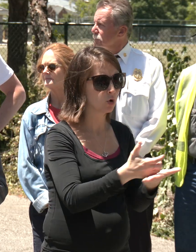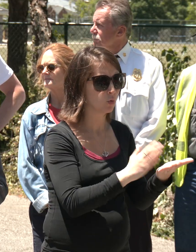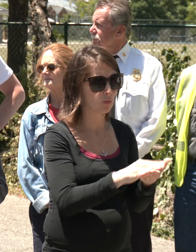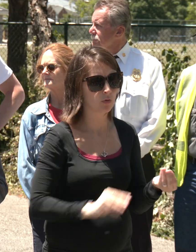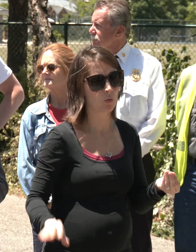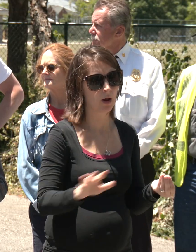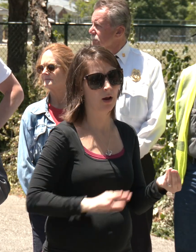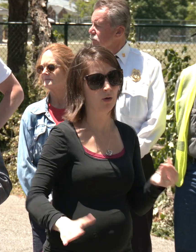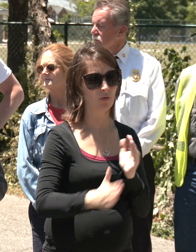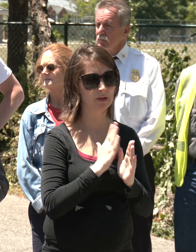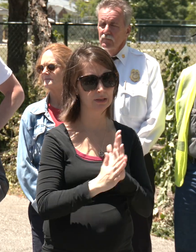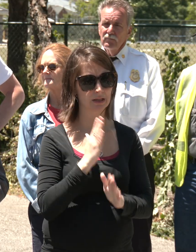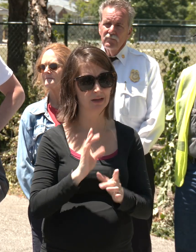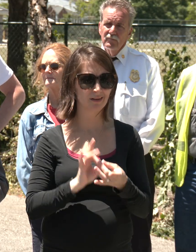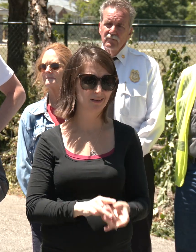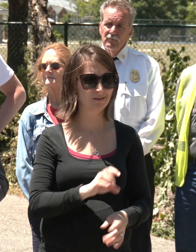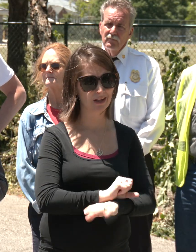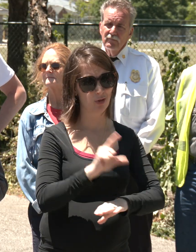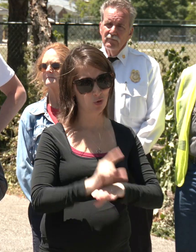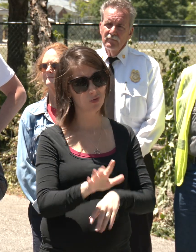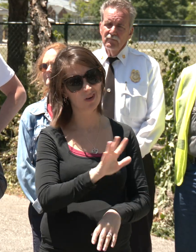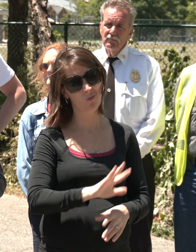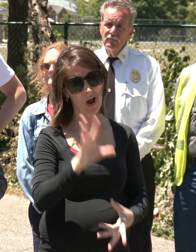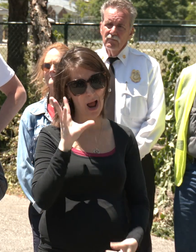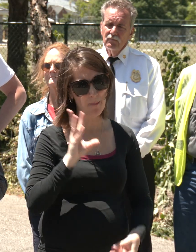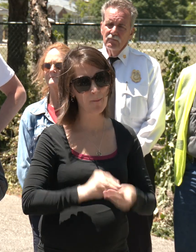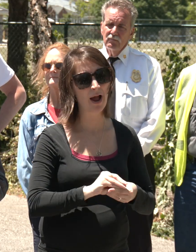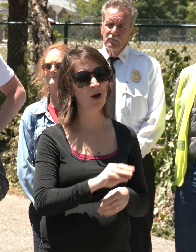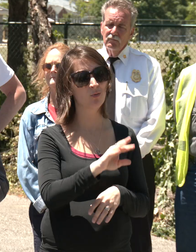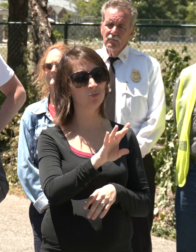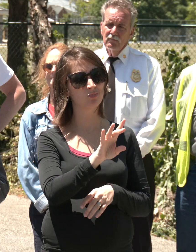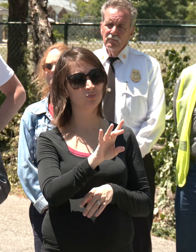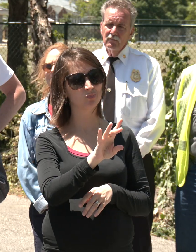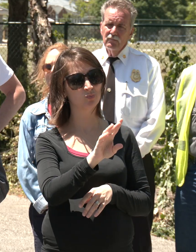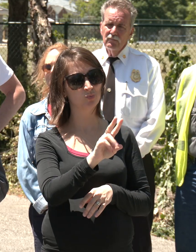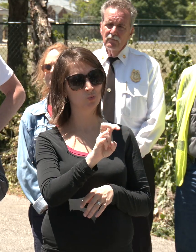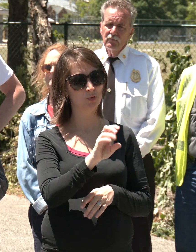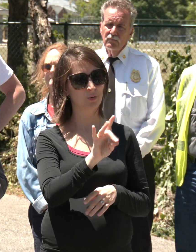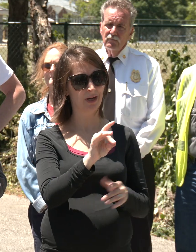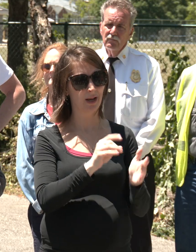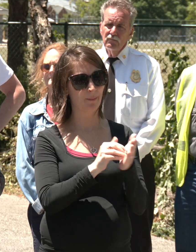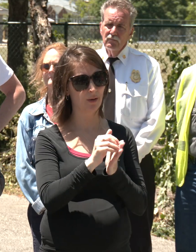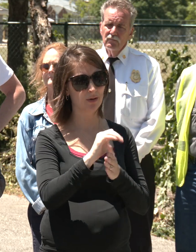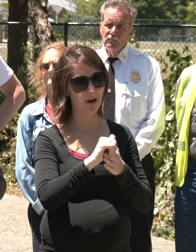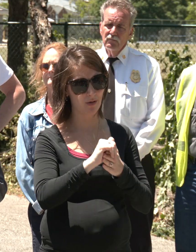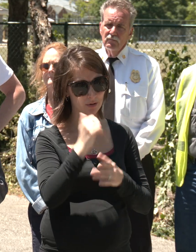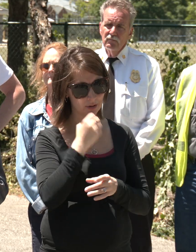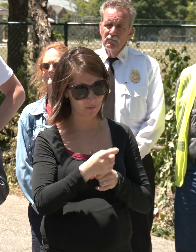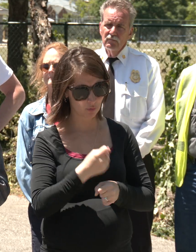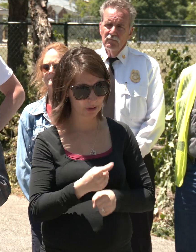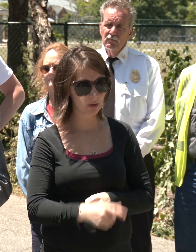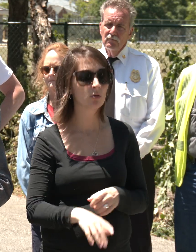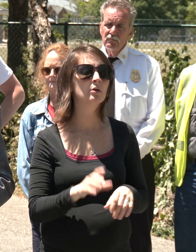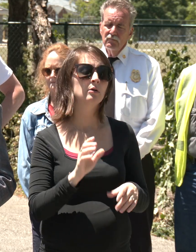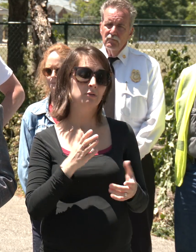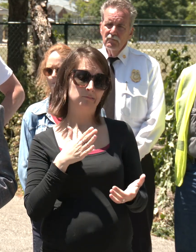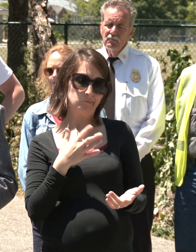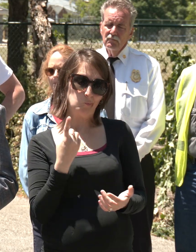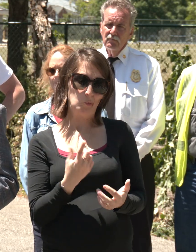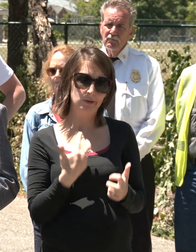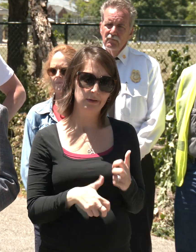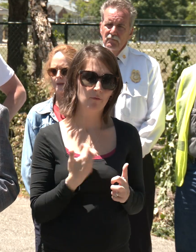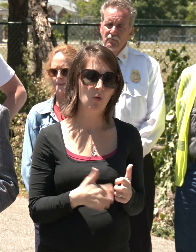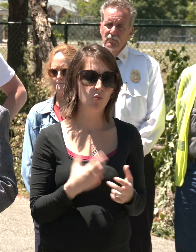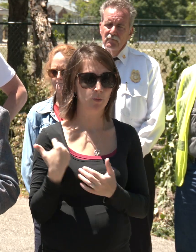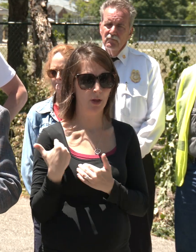St. Louis to the tune of about $800 million a year. One of the more difficult tasks that the collector has